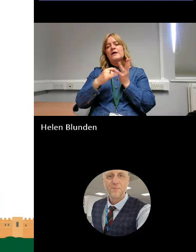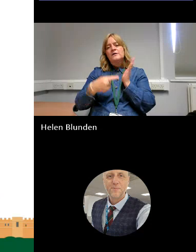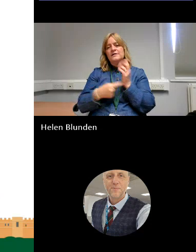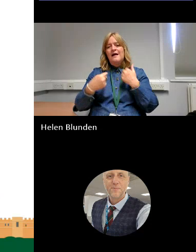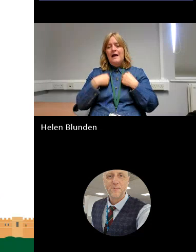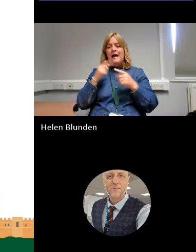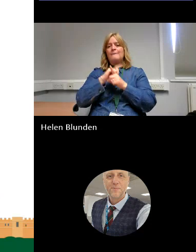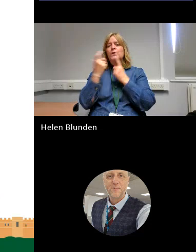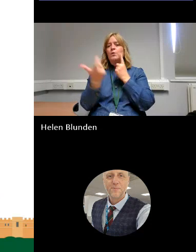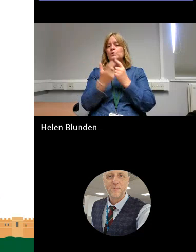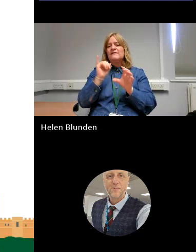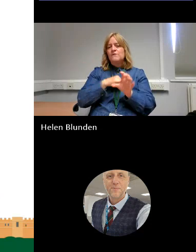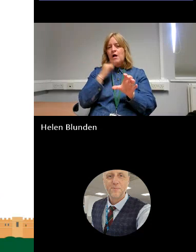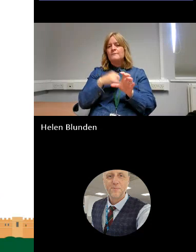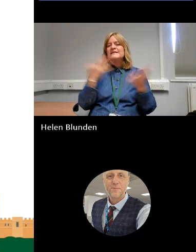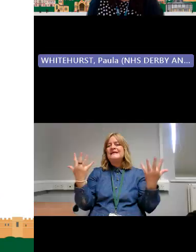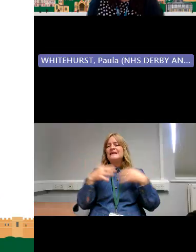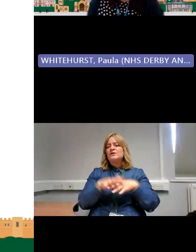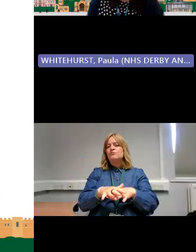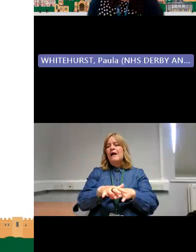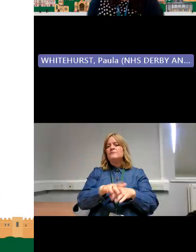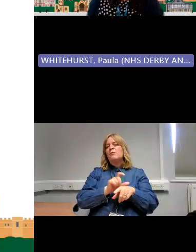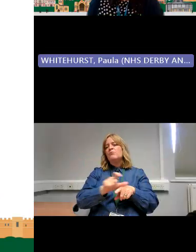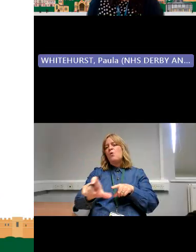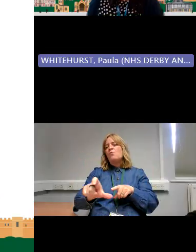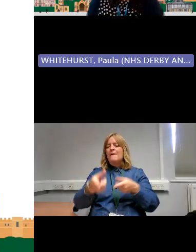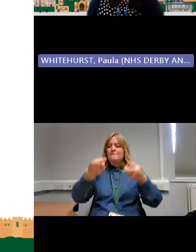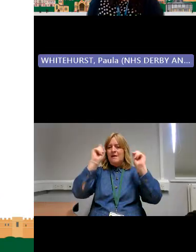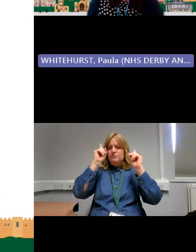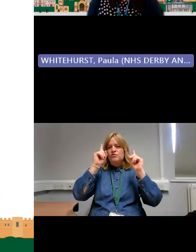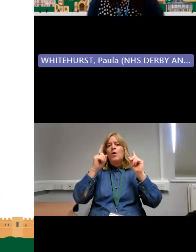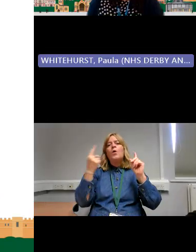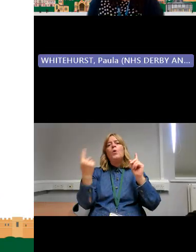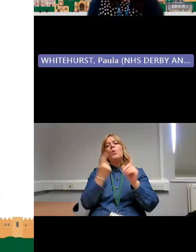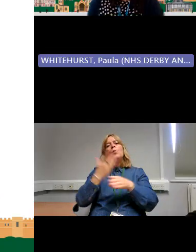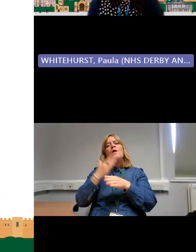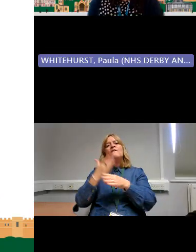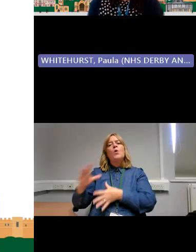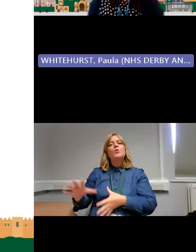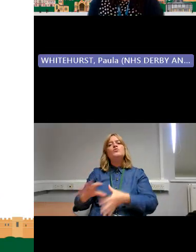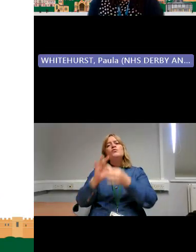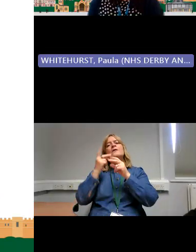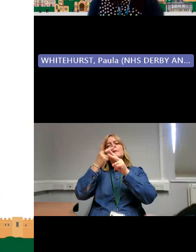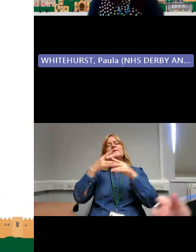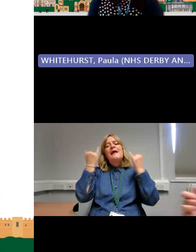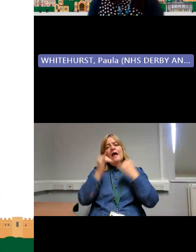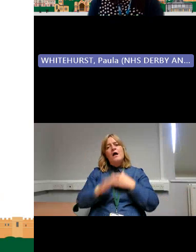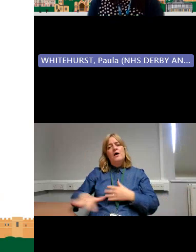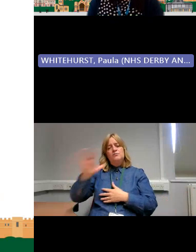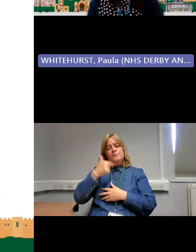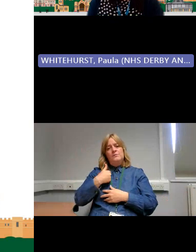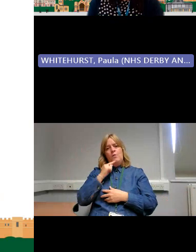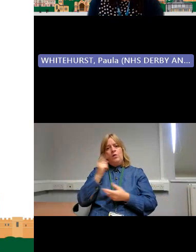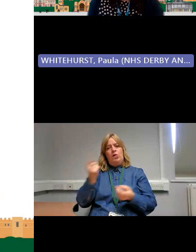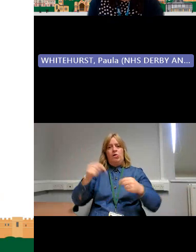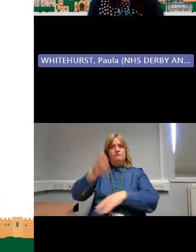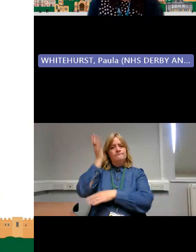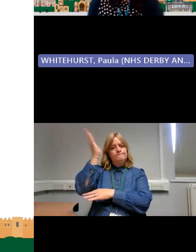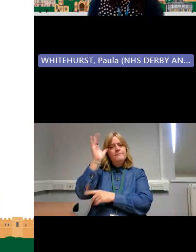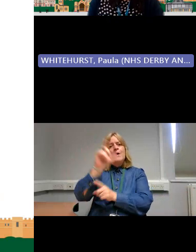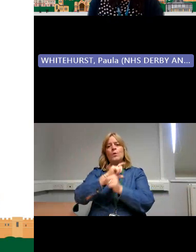integration program manager for Joined Up Care Derbyshire. So my presentation today is about community pharmacy services, and I just